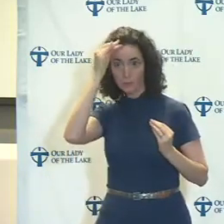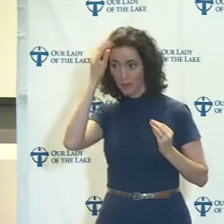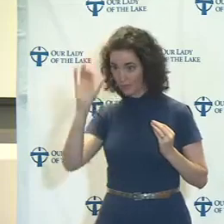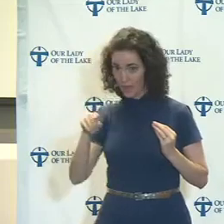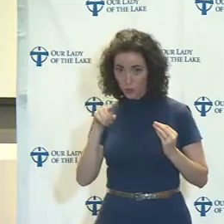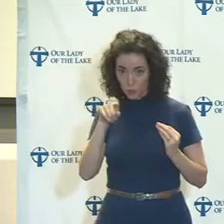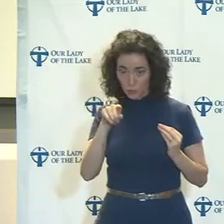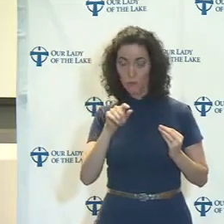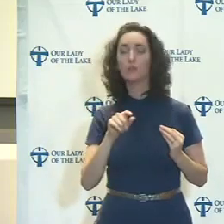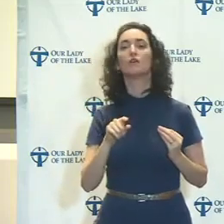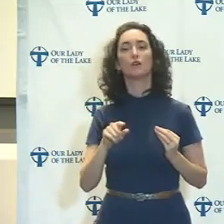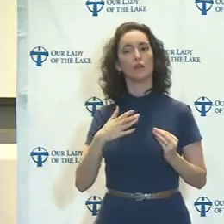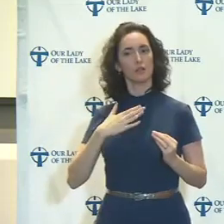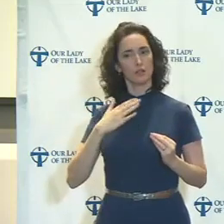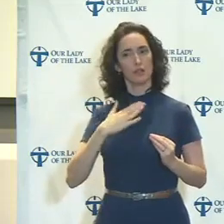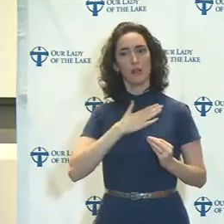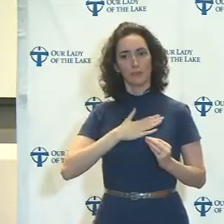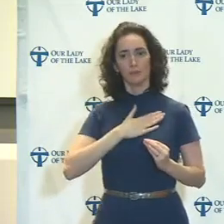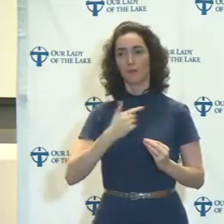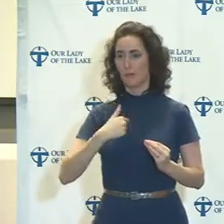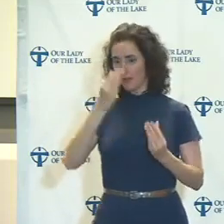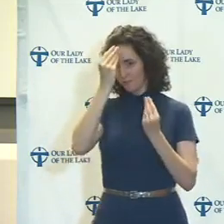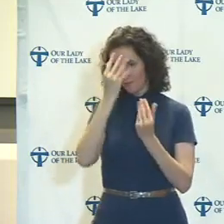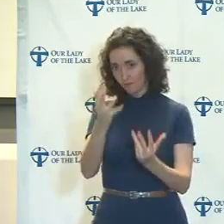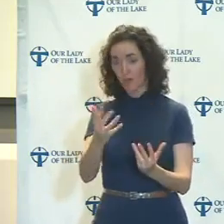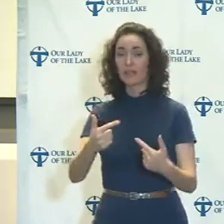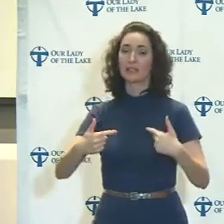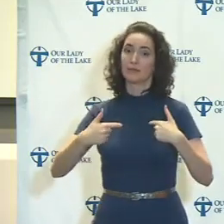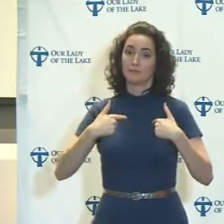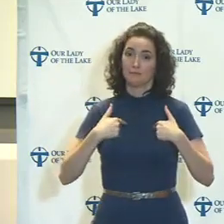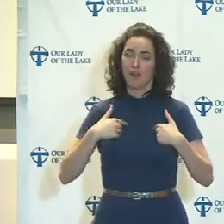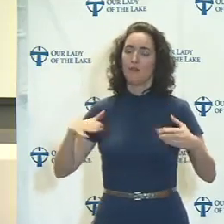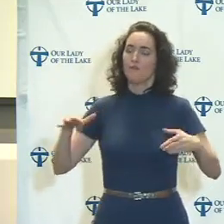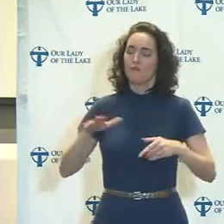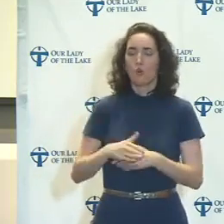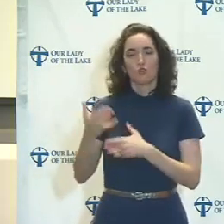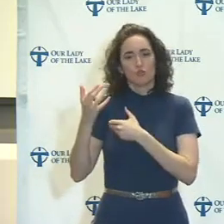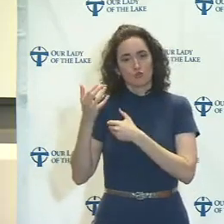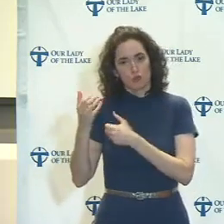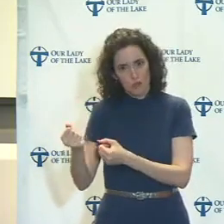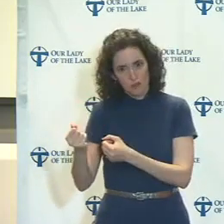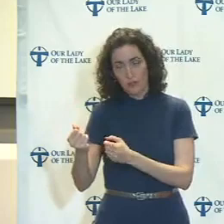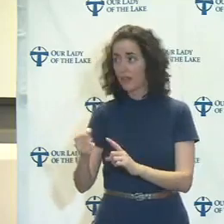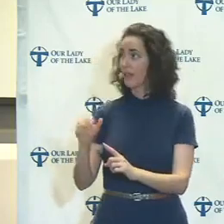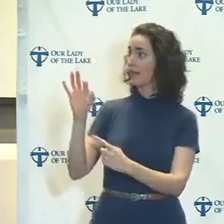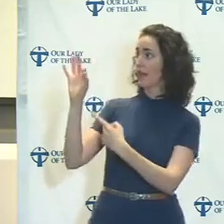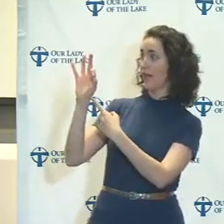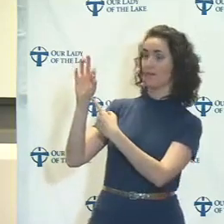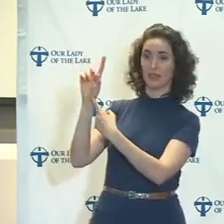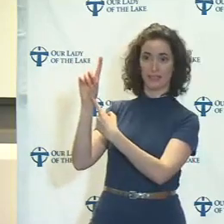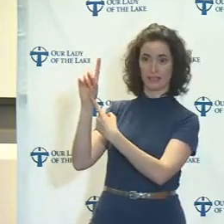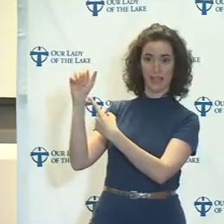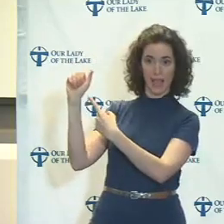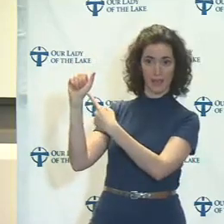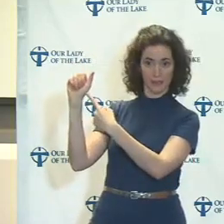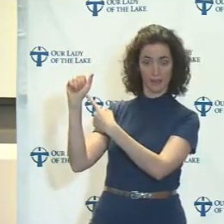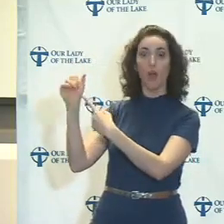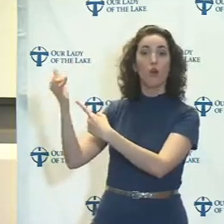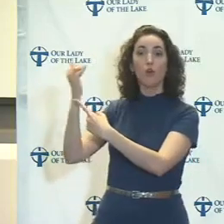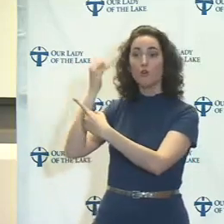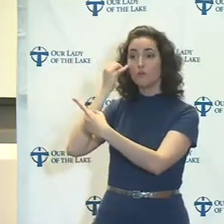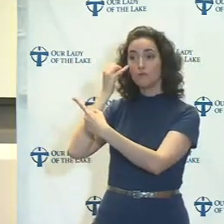to encourage you. I have every confidence that the Food and Drug Administration would not have granted the emergency use